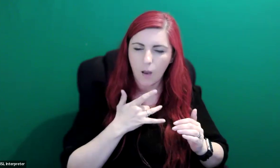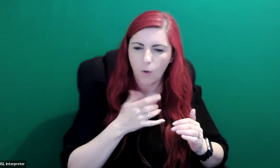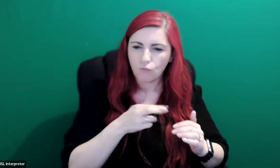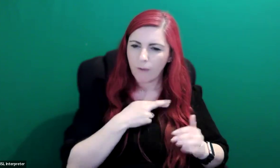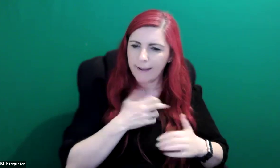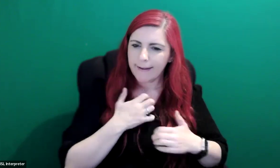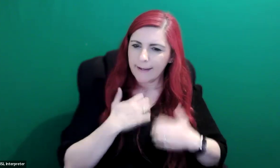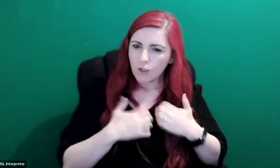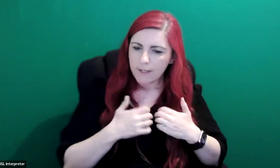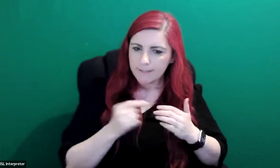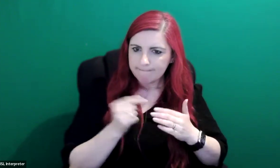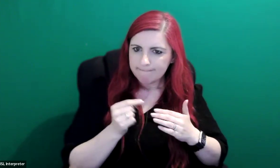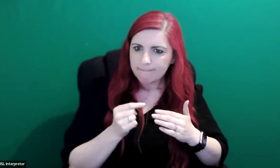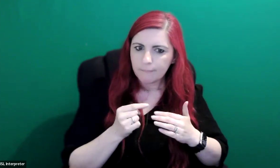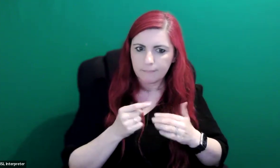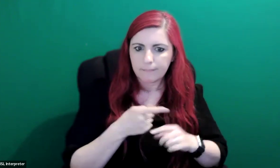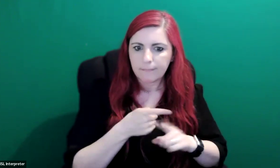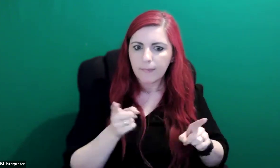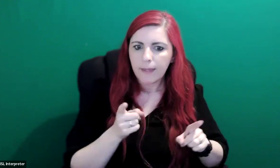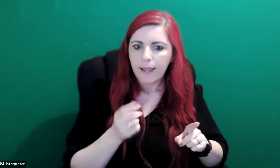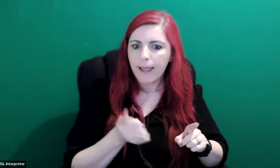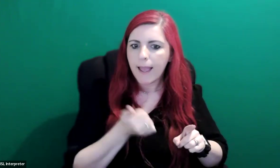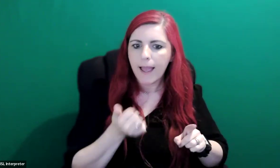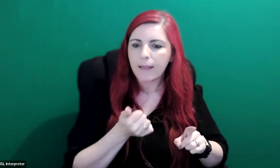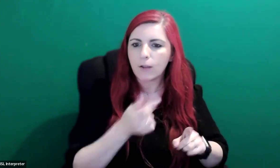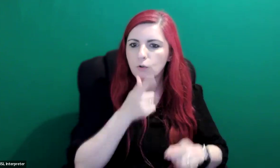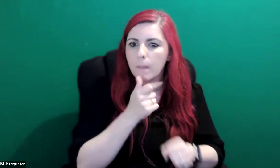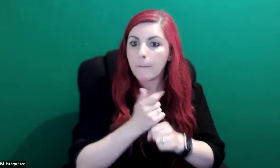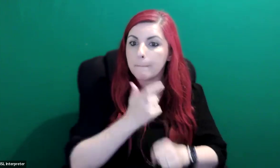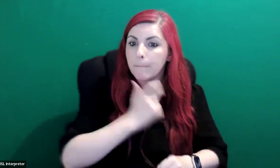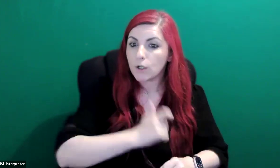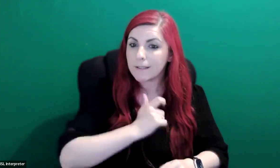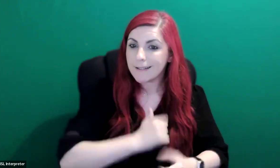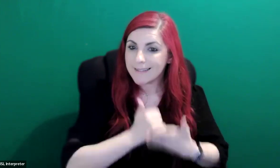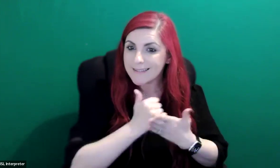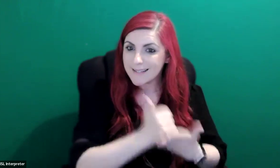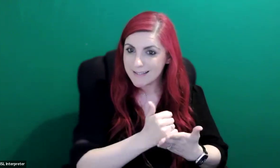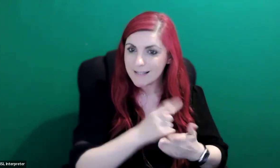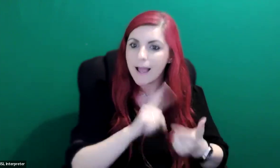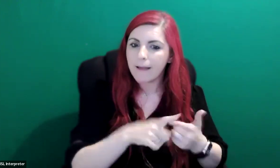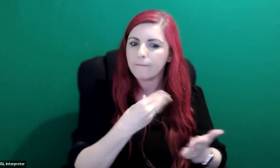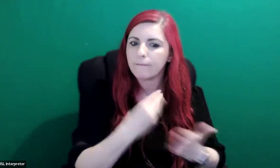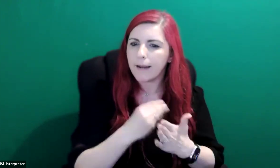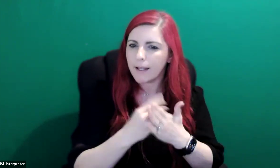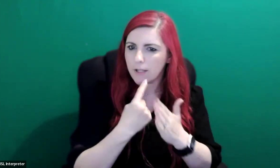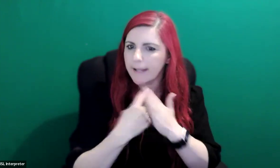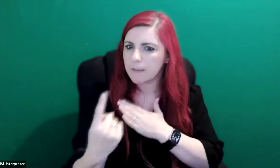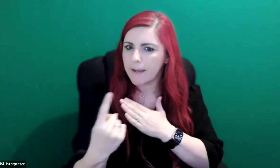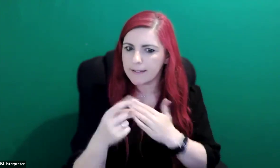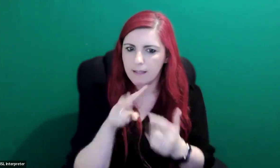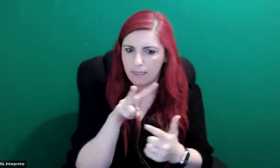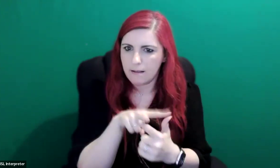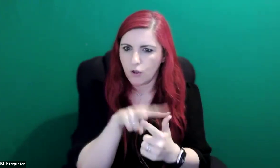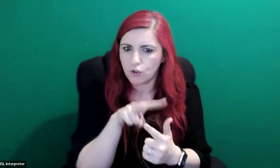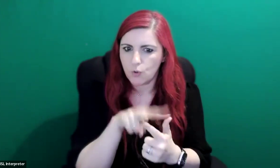interested in hearing about issues related to personal assistance and financial independence. These are areas that have been highlighted to